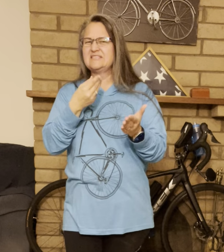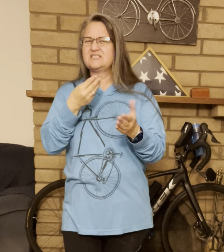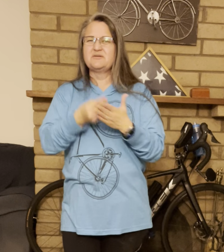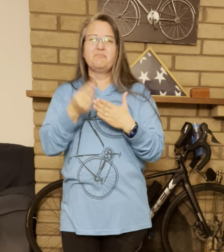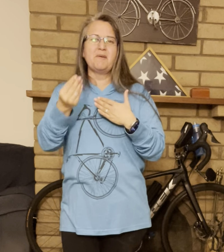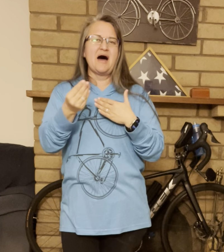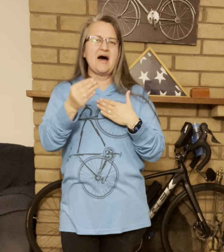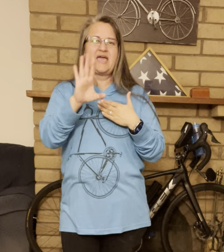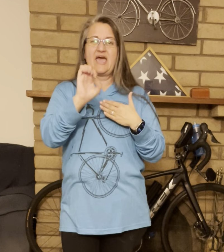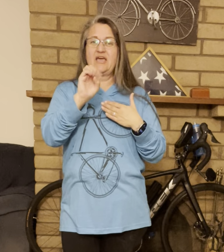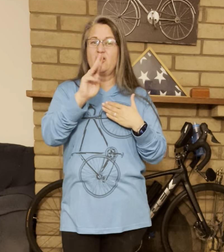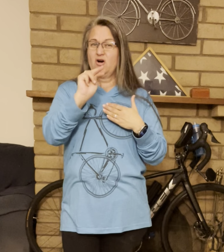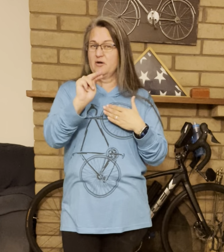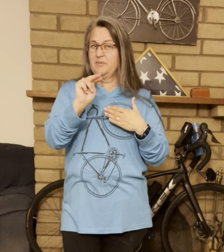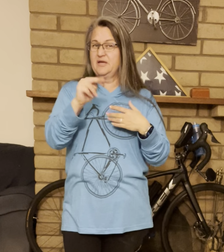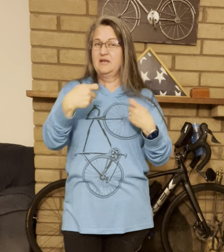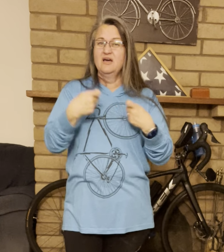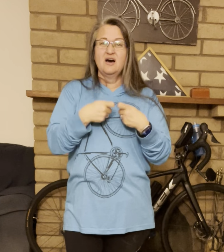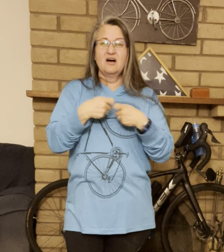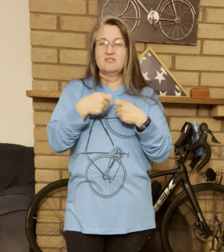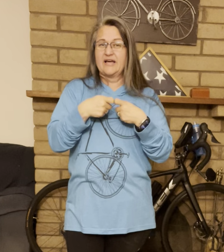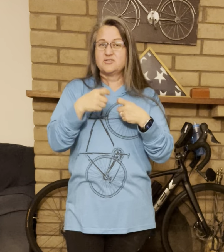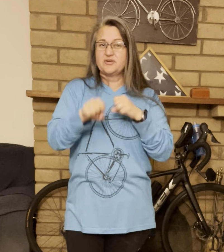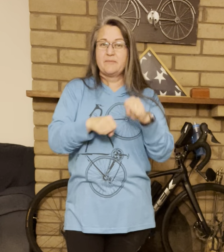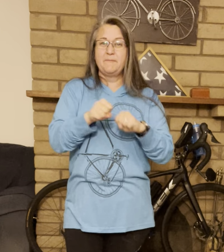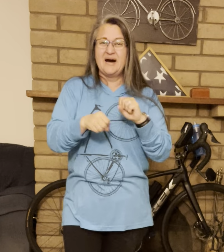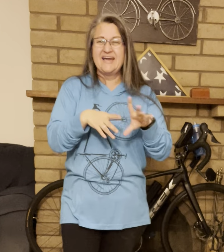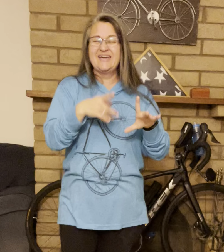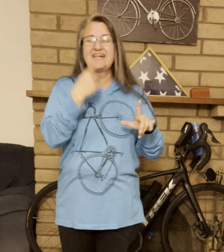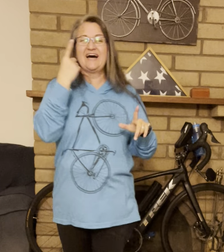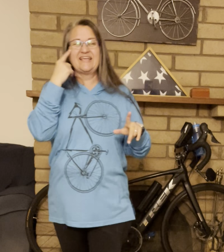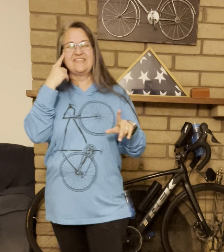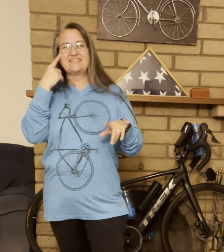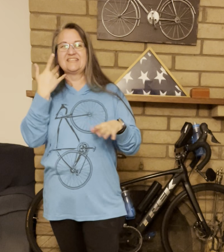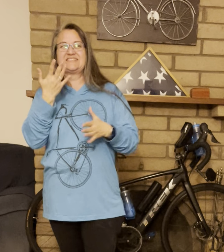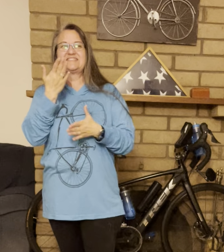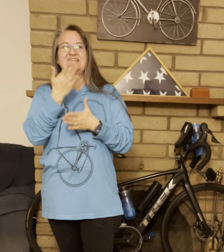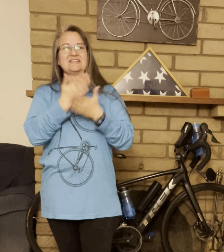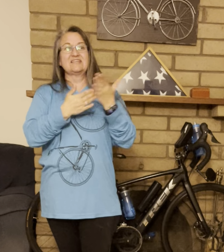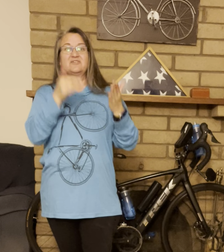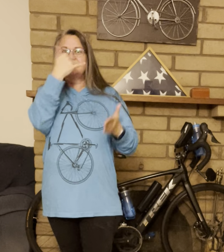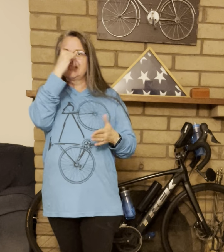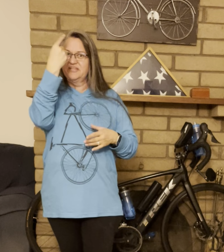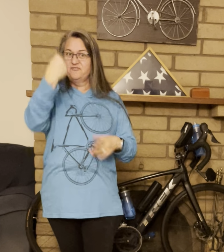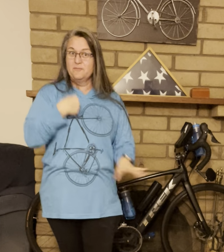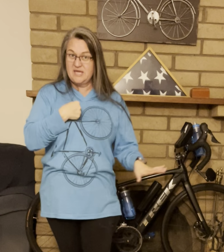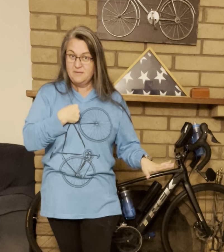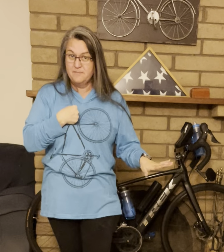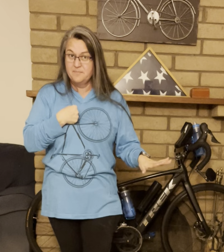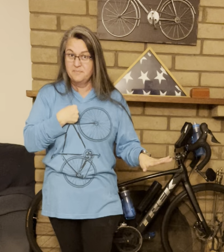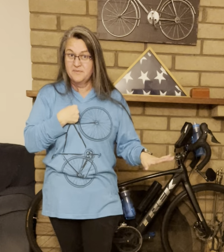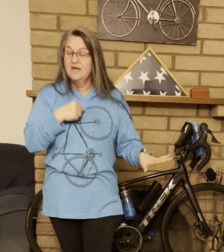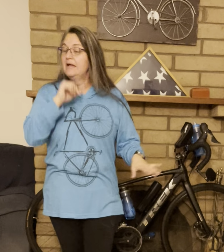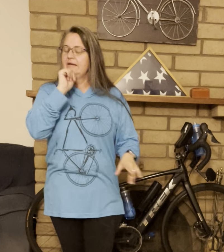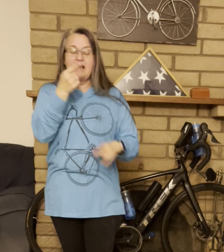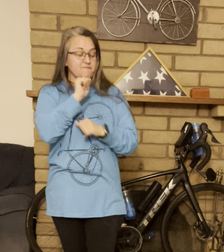to buy a carbon electric bike. I think that's a little silly for me, not for